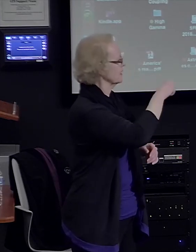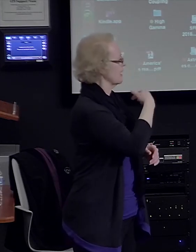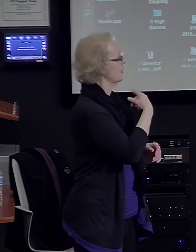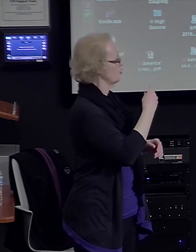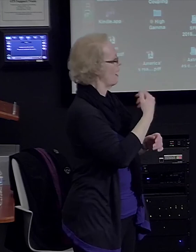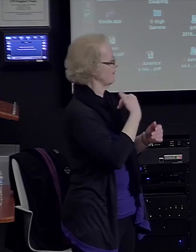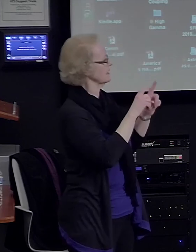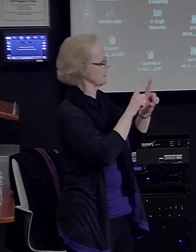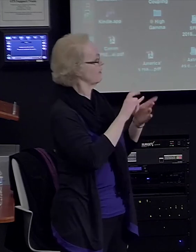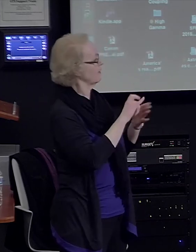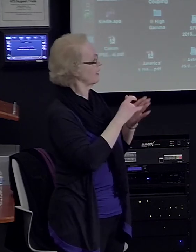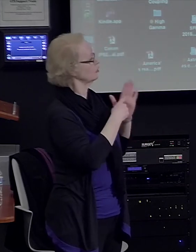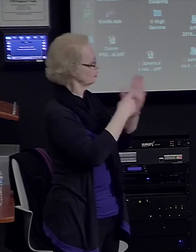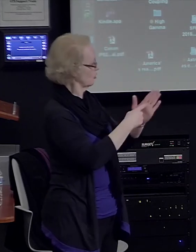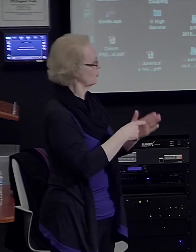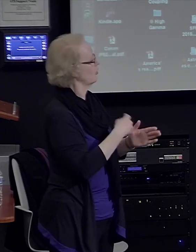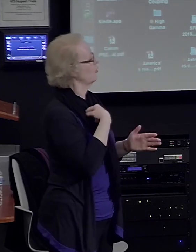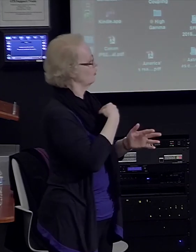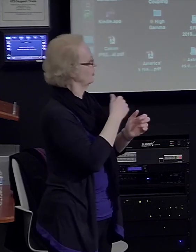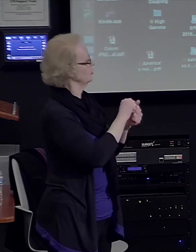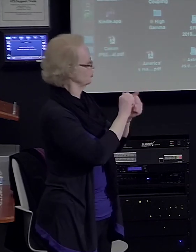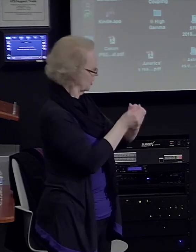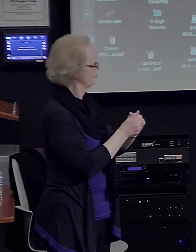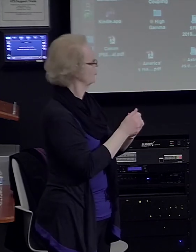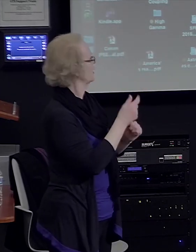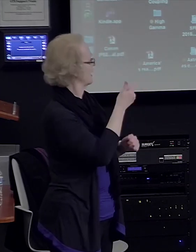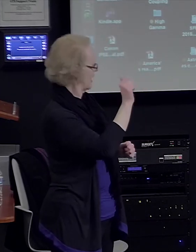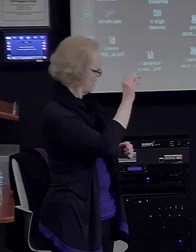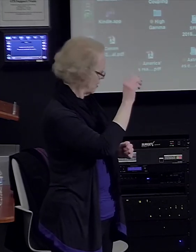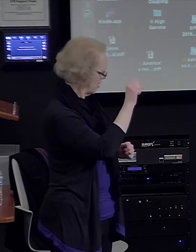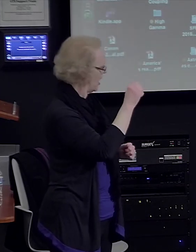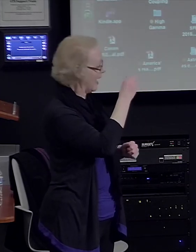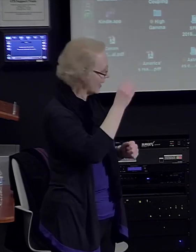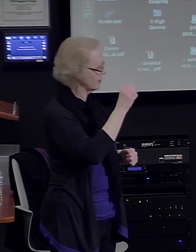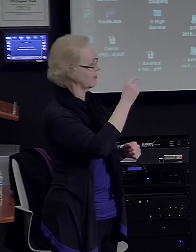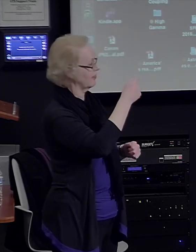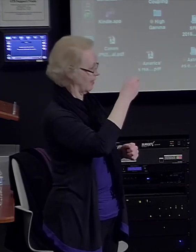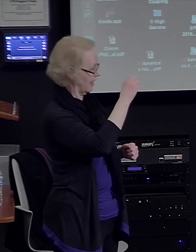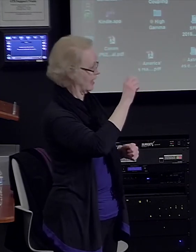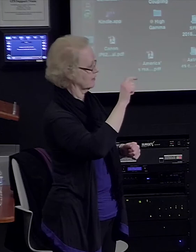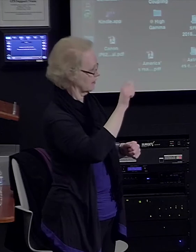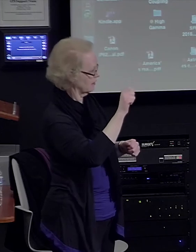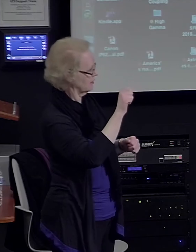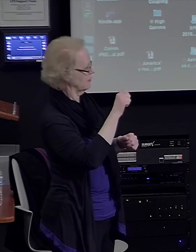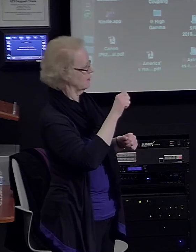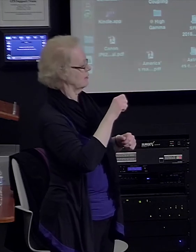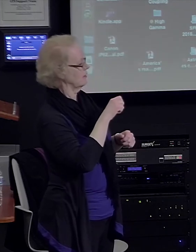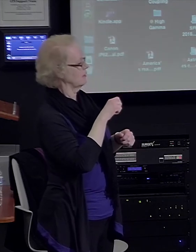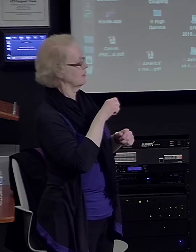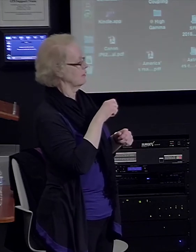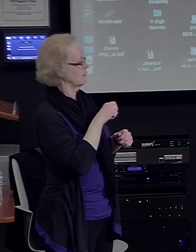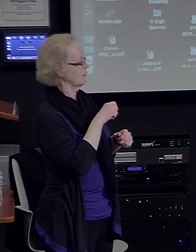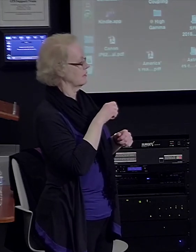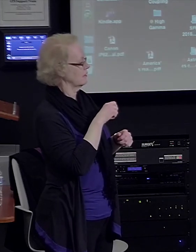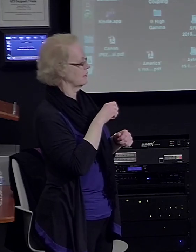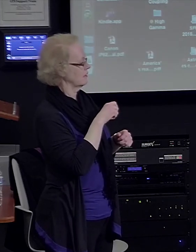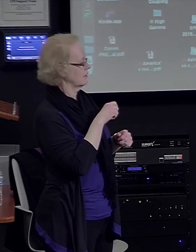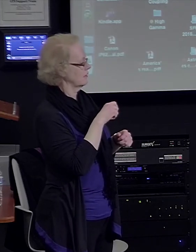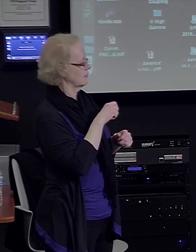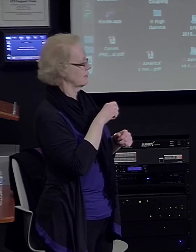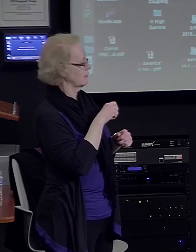we change gamma um and um theta interaction um